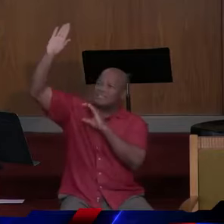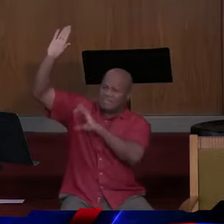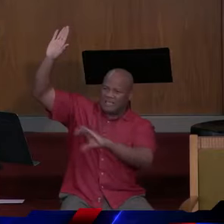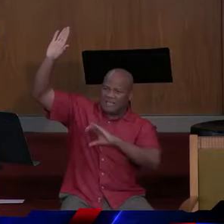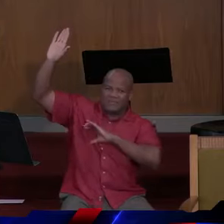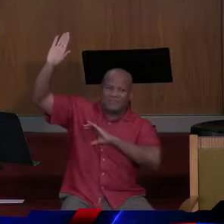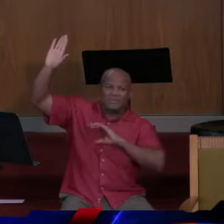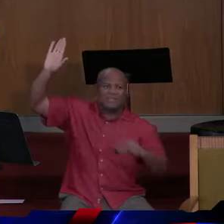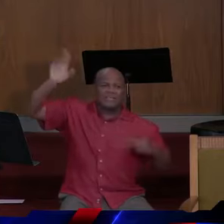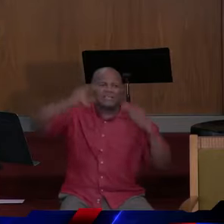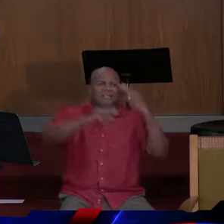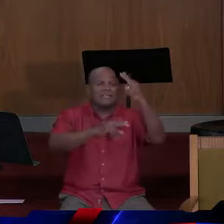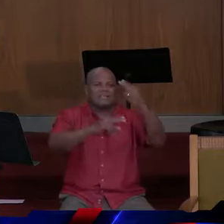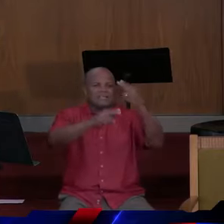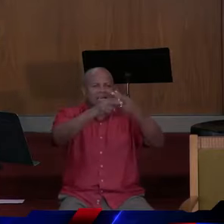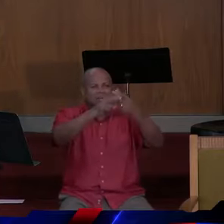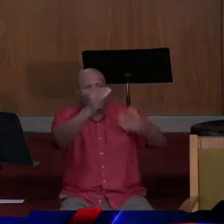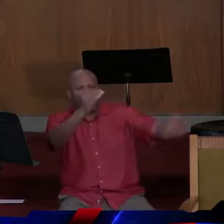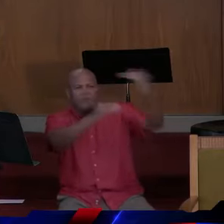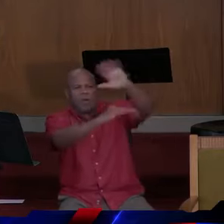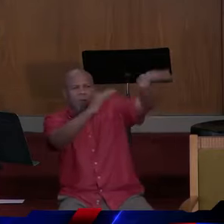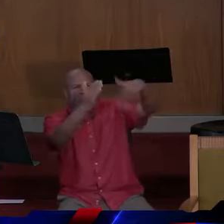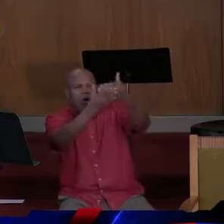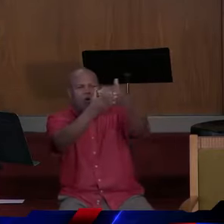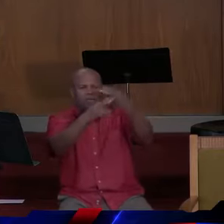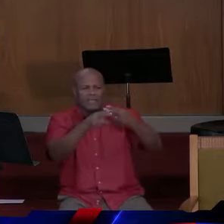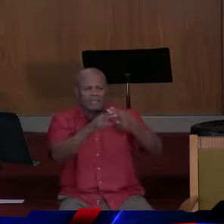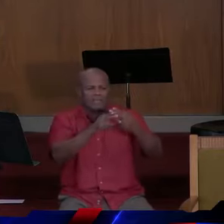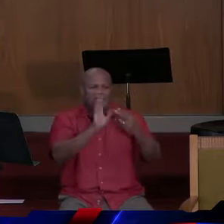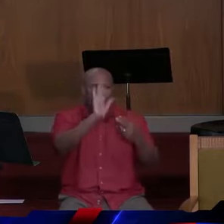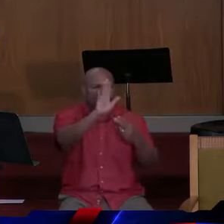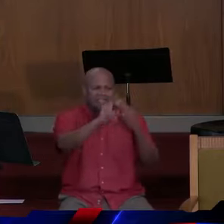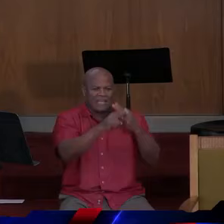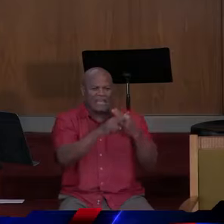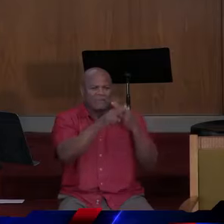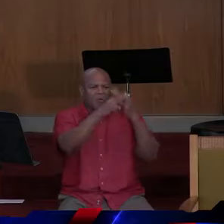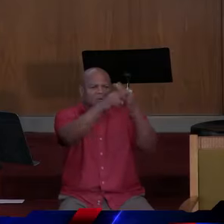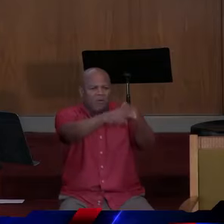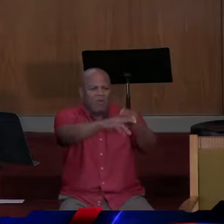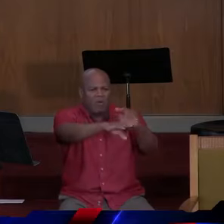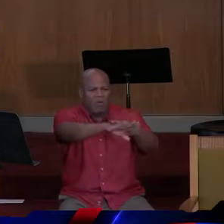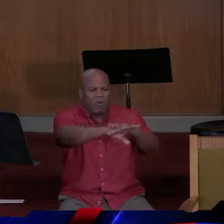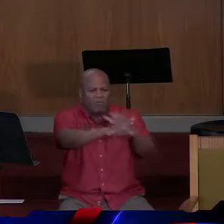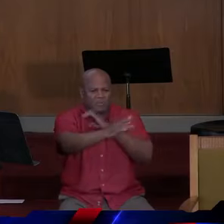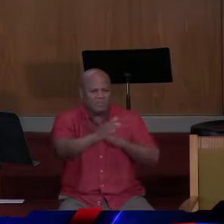is the name that is above every other name. His name is on his people. That's why they call us